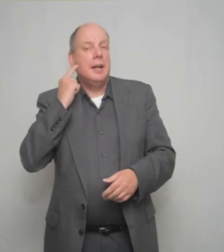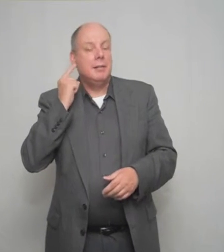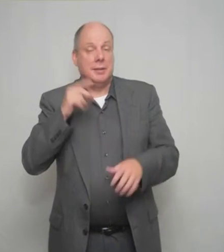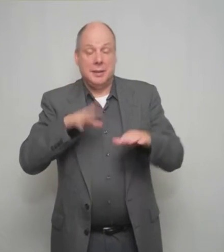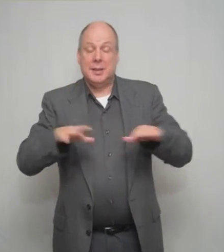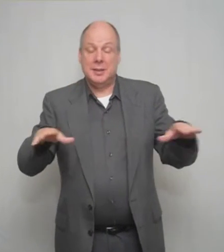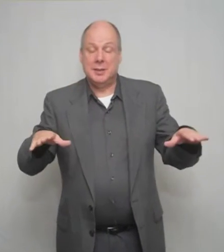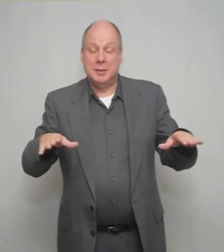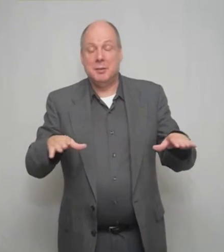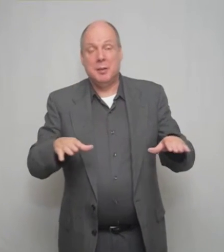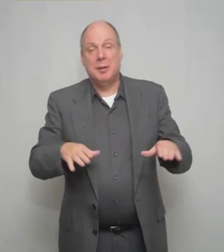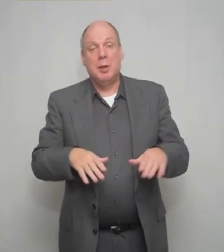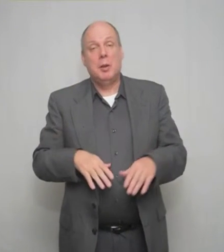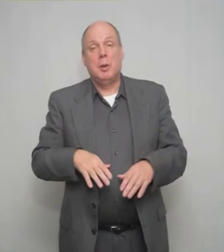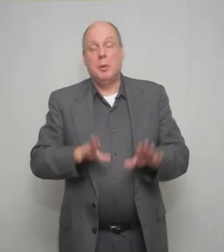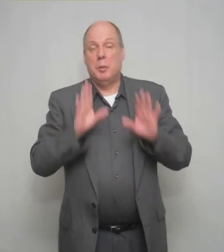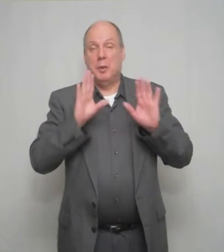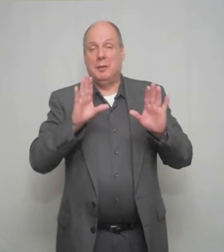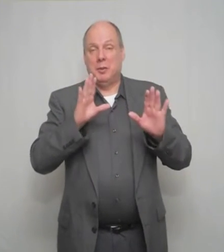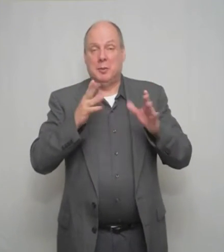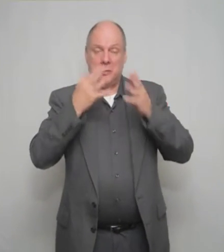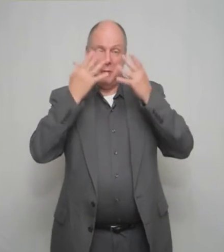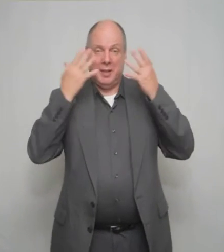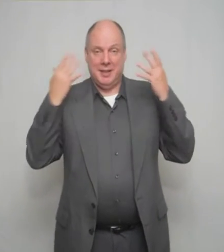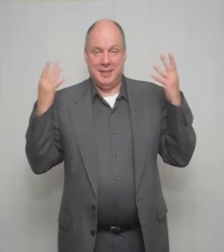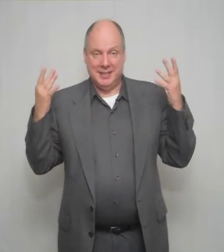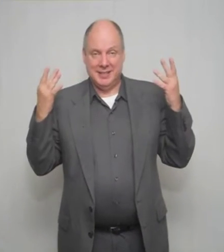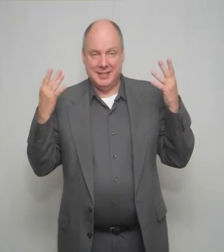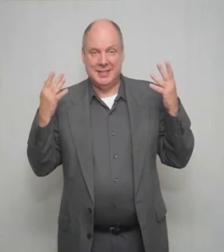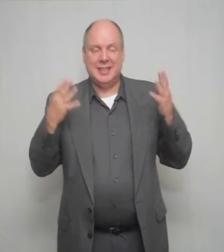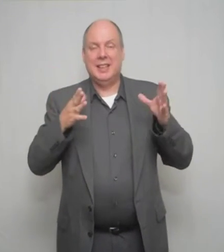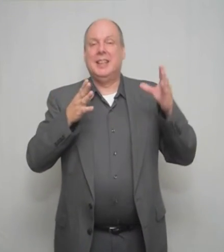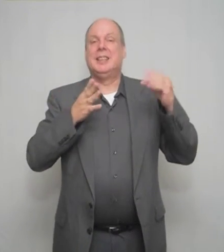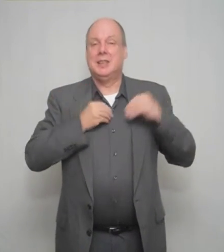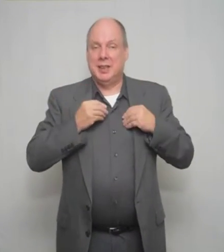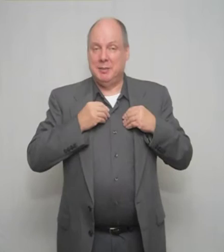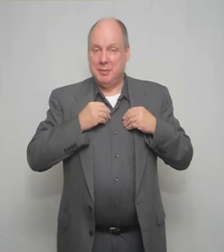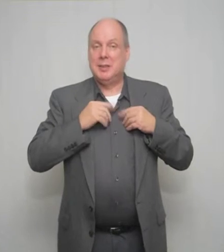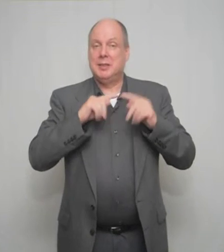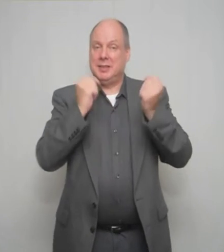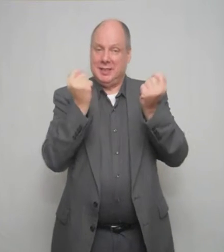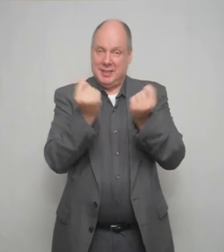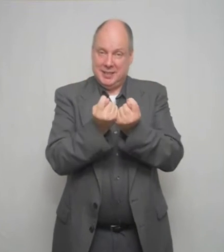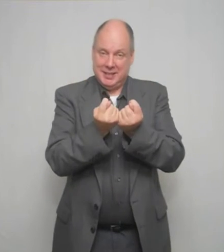The deaf kids were really, the deaf students were very friendly.